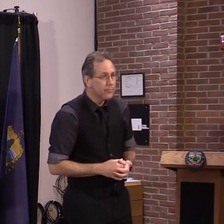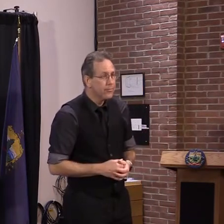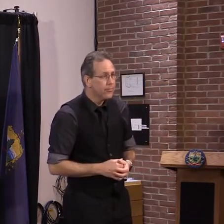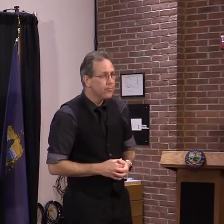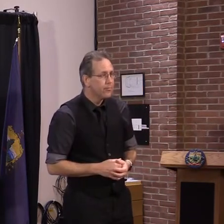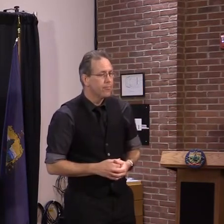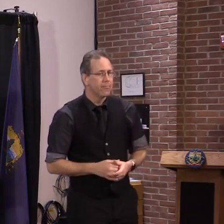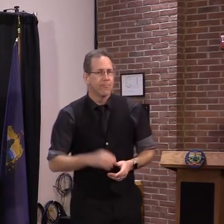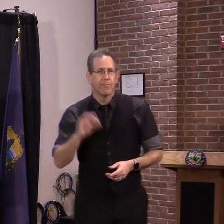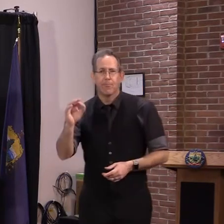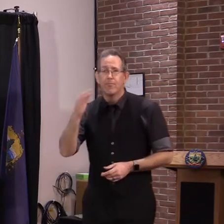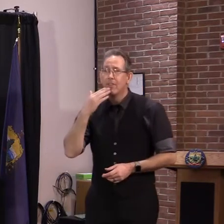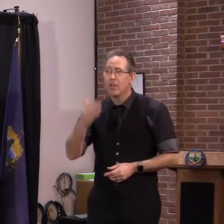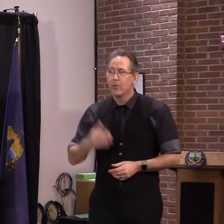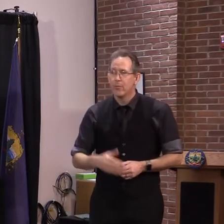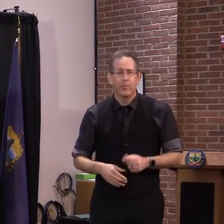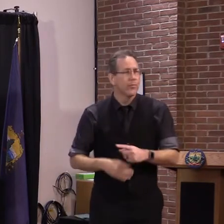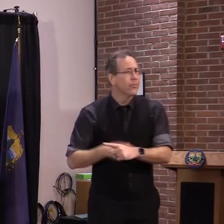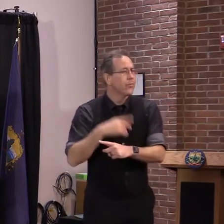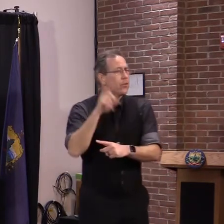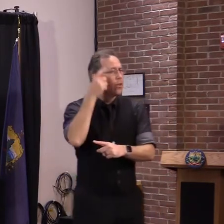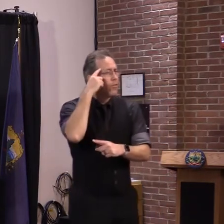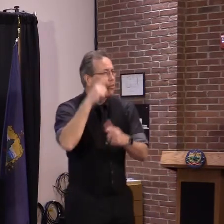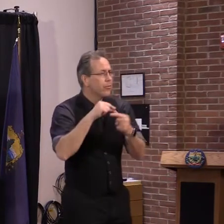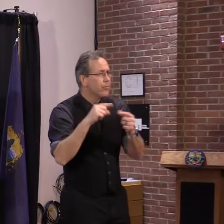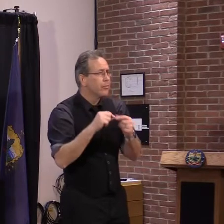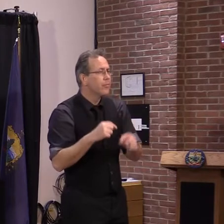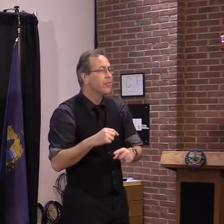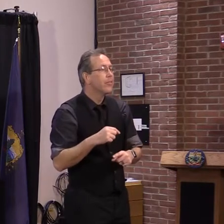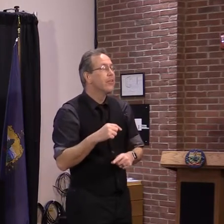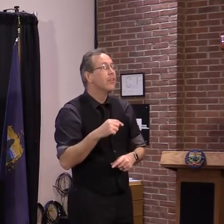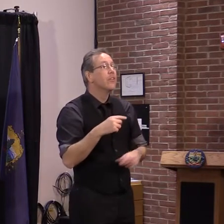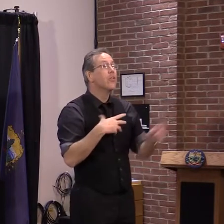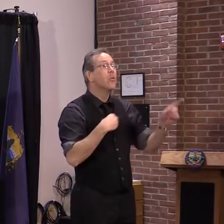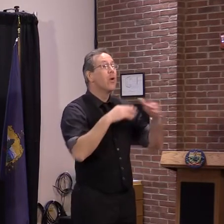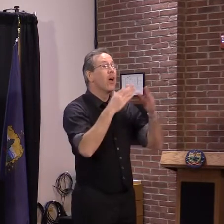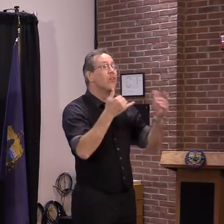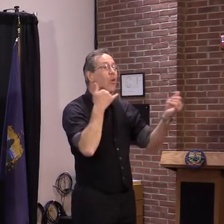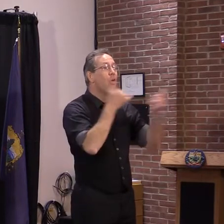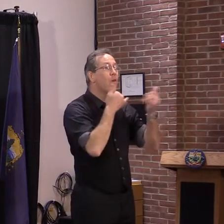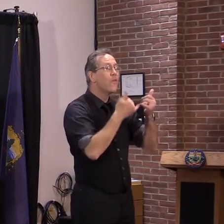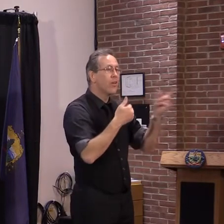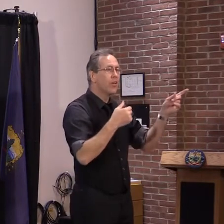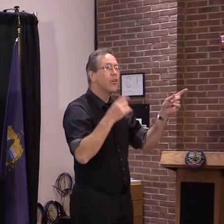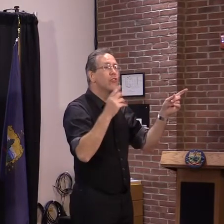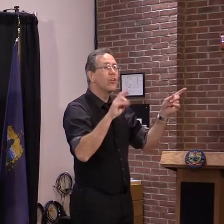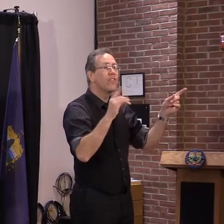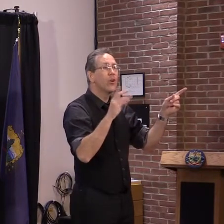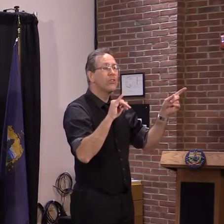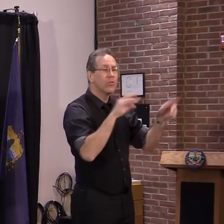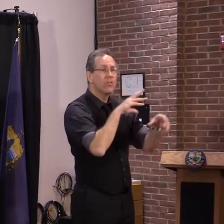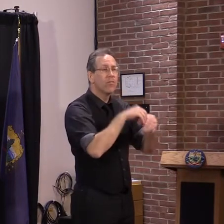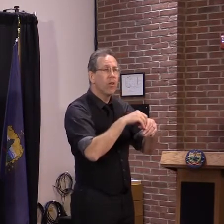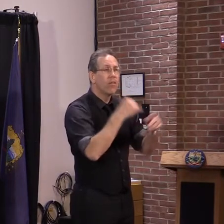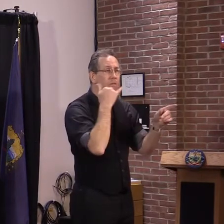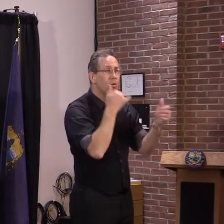Dr. Fauci was on the call with the White House this morning, and he pretty much said everything that Dr. Levine had said, that they're